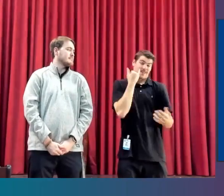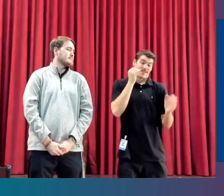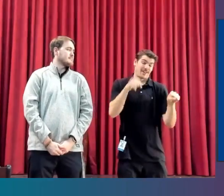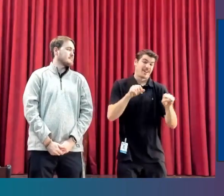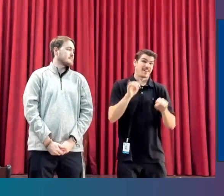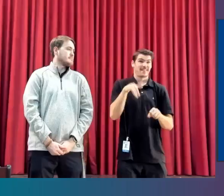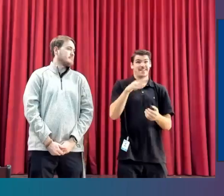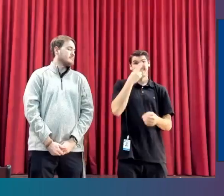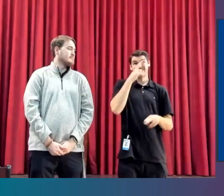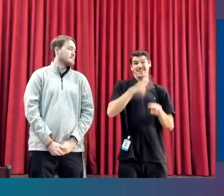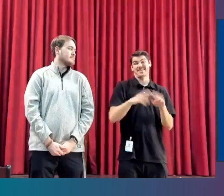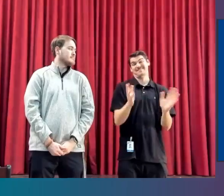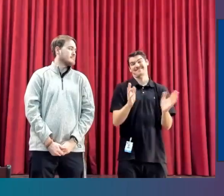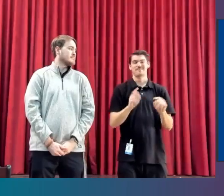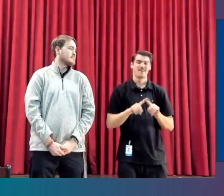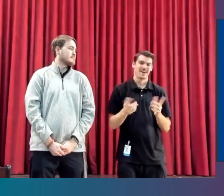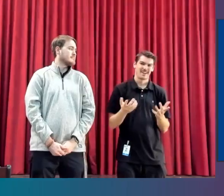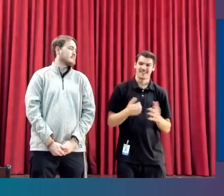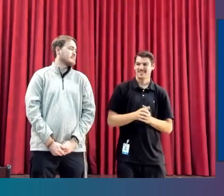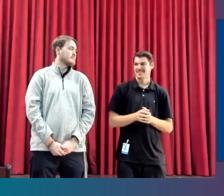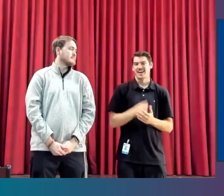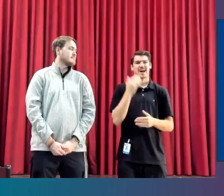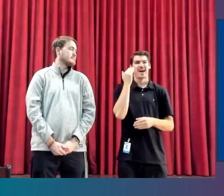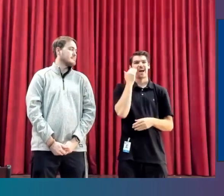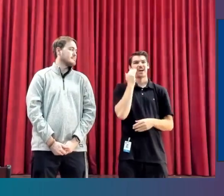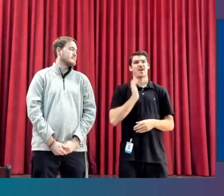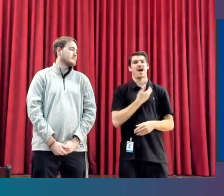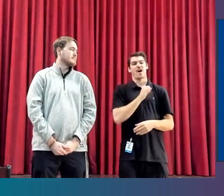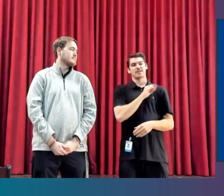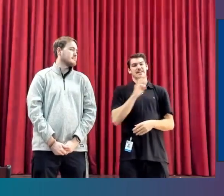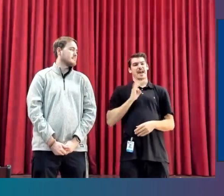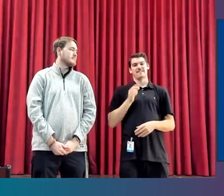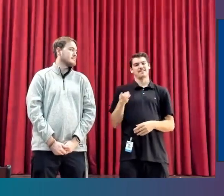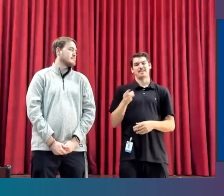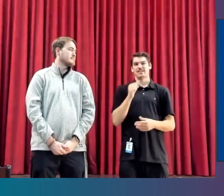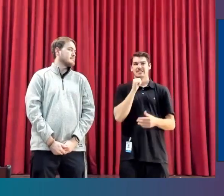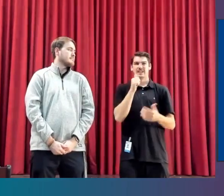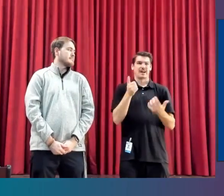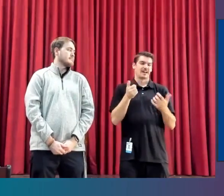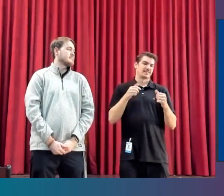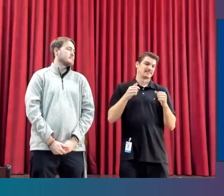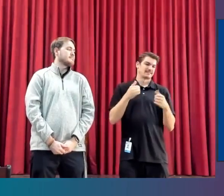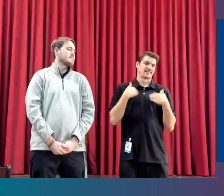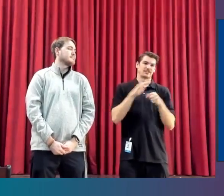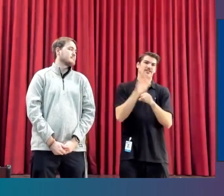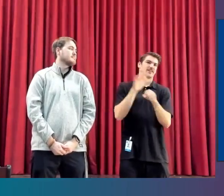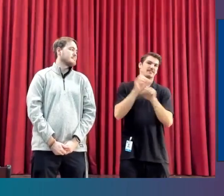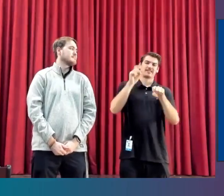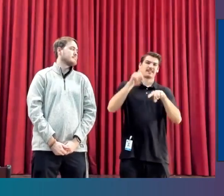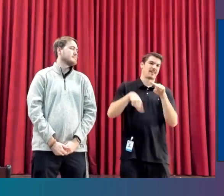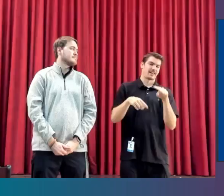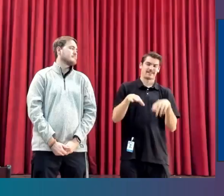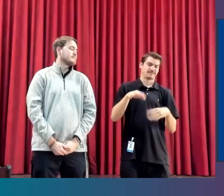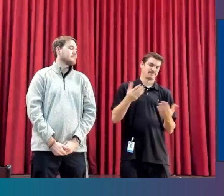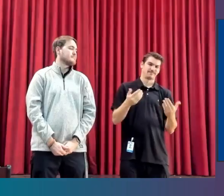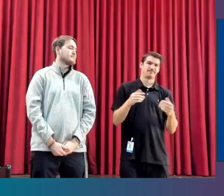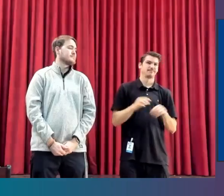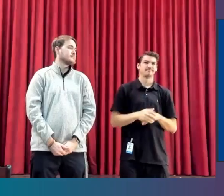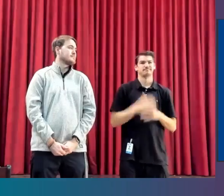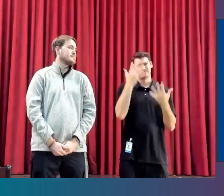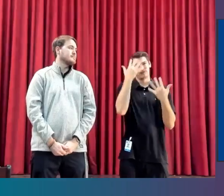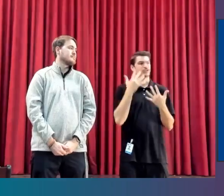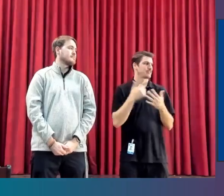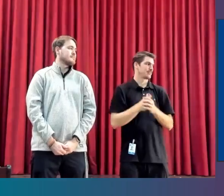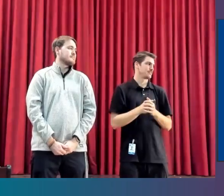fun. But I know our staff, they're not at the capacity to do that, unfortunately.